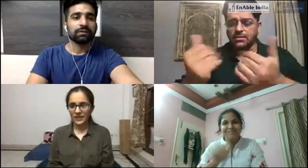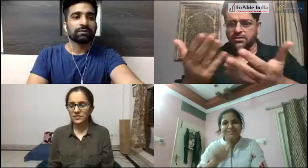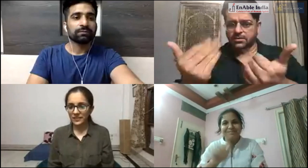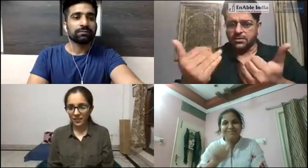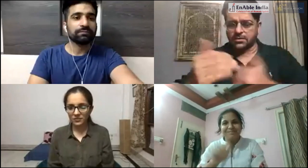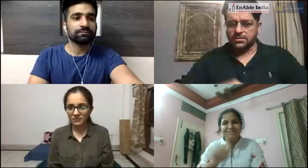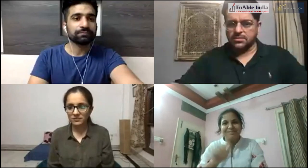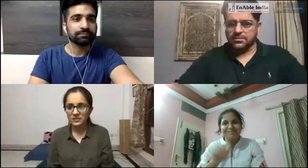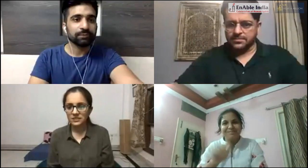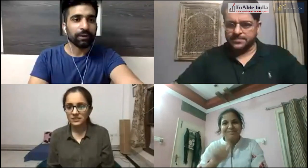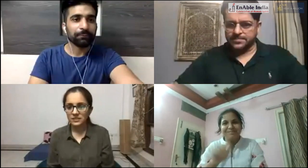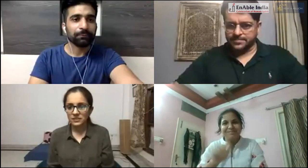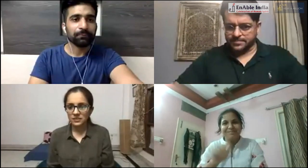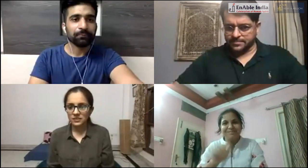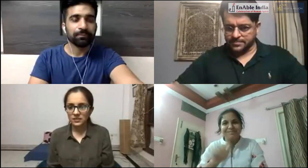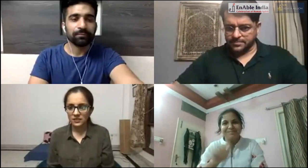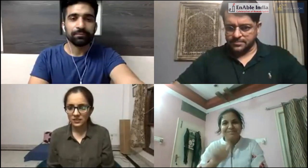Yeah, it's fine now. okay.